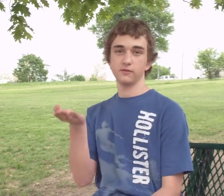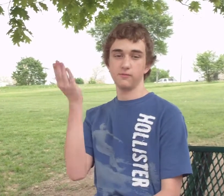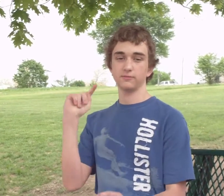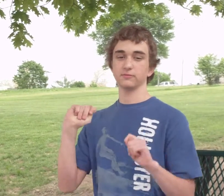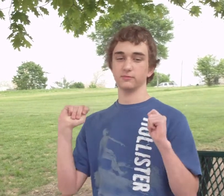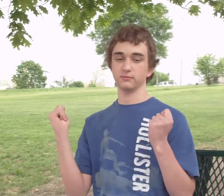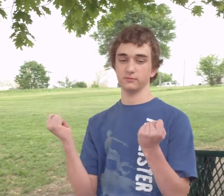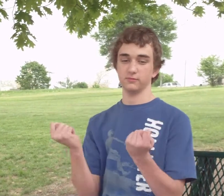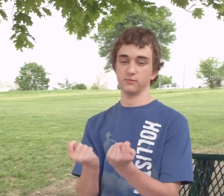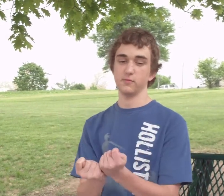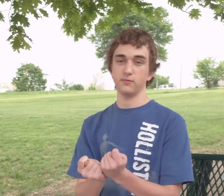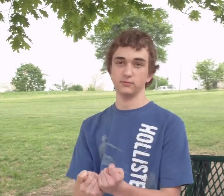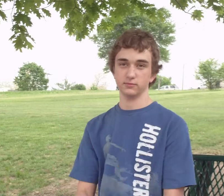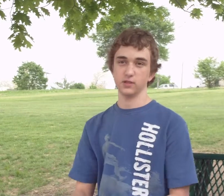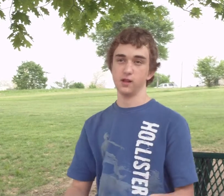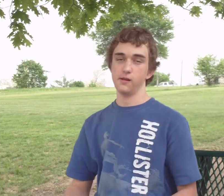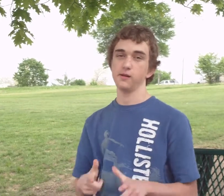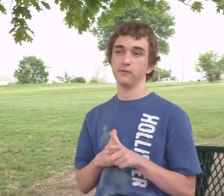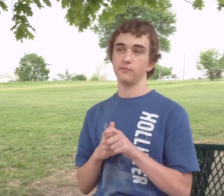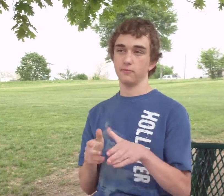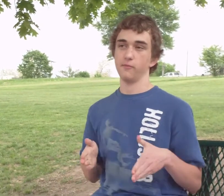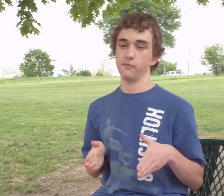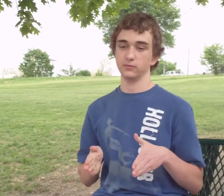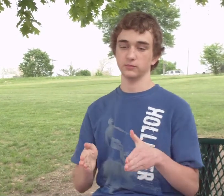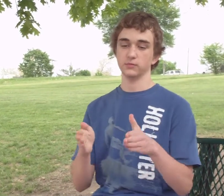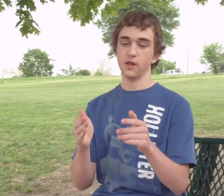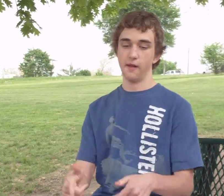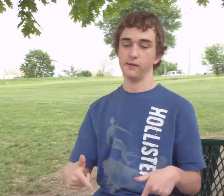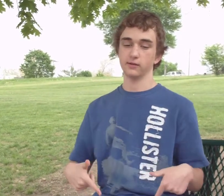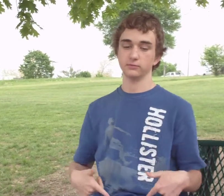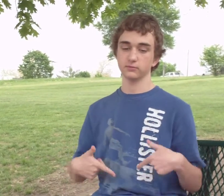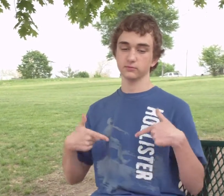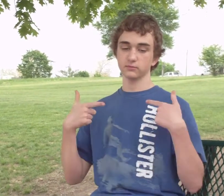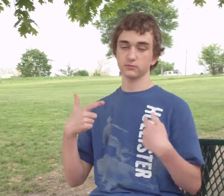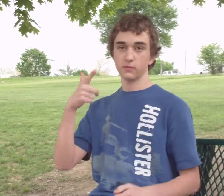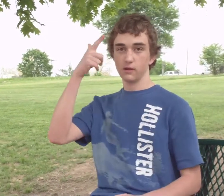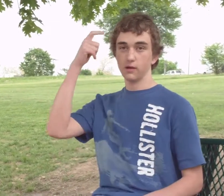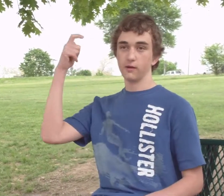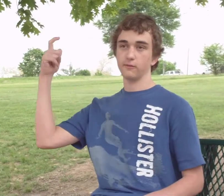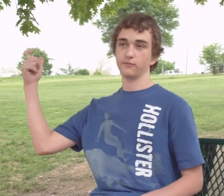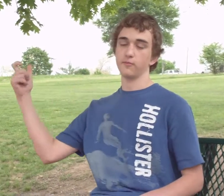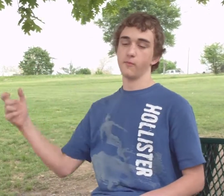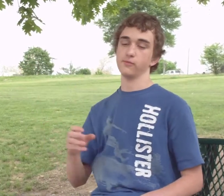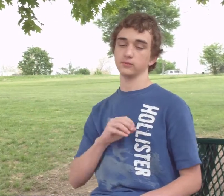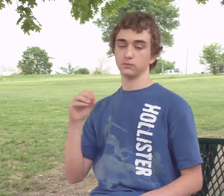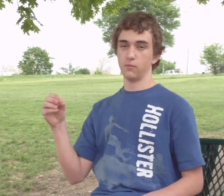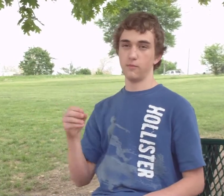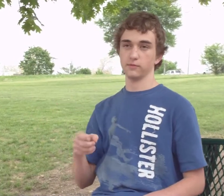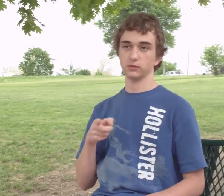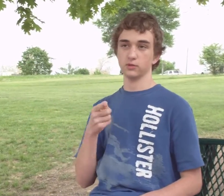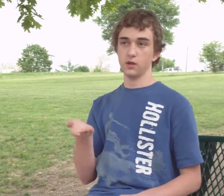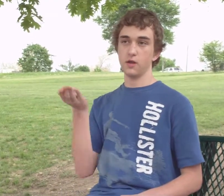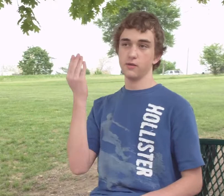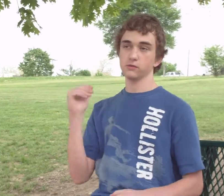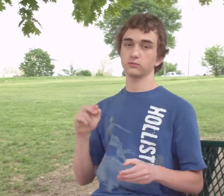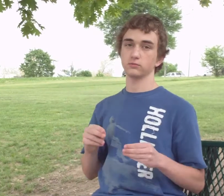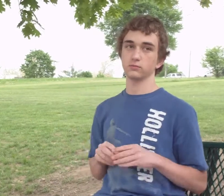Yeah, we used to be a team, running the streets, yeah, we was living out our dream. Oh, you used to be